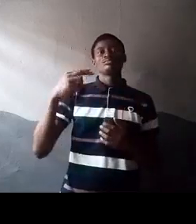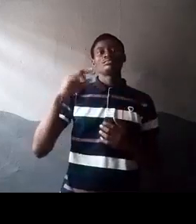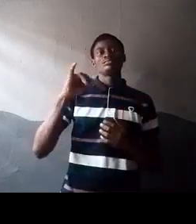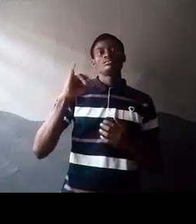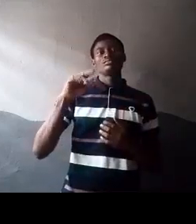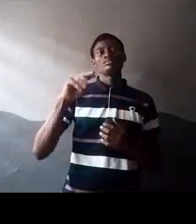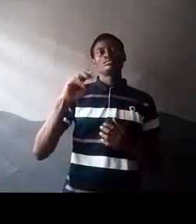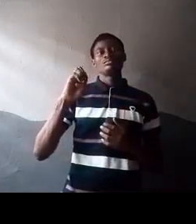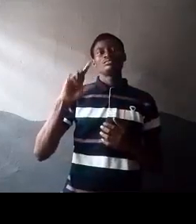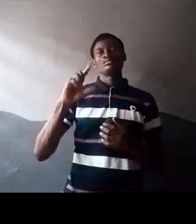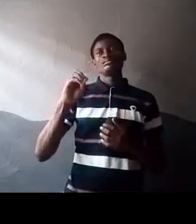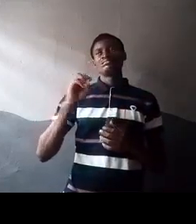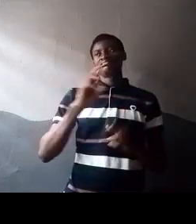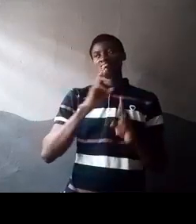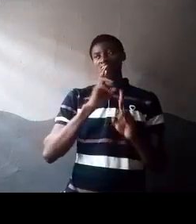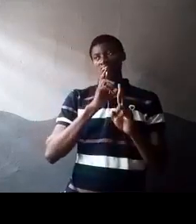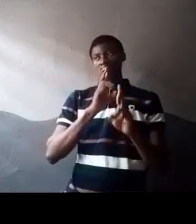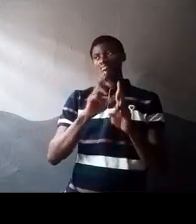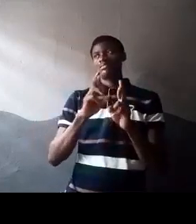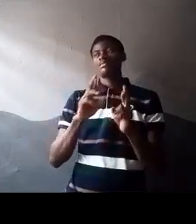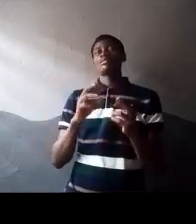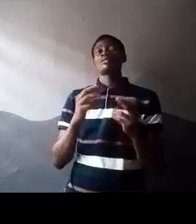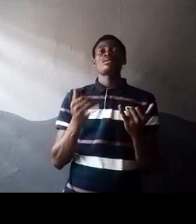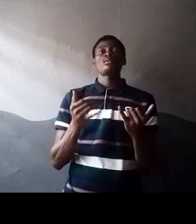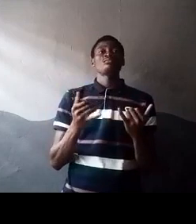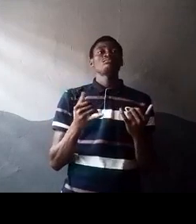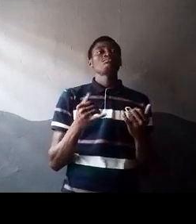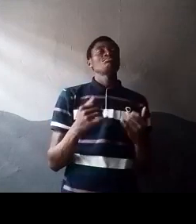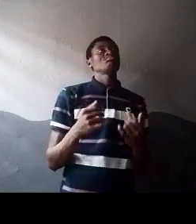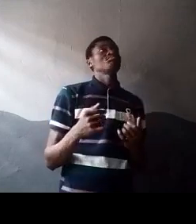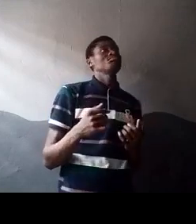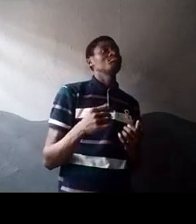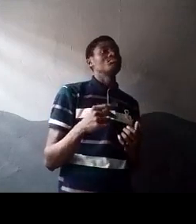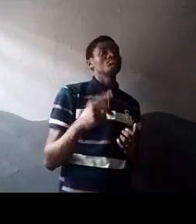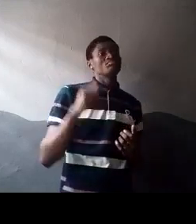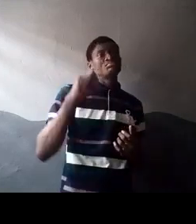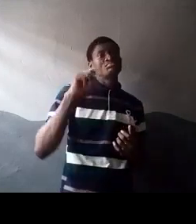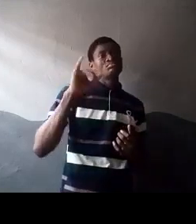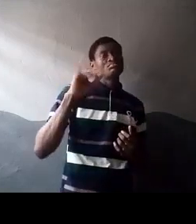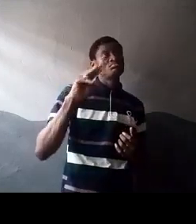response. And Dr. Tim, I think you will have to